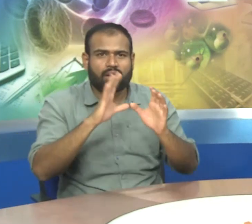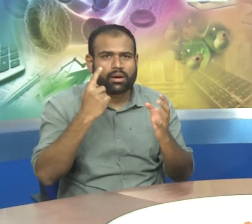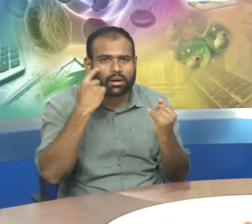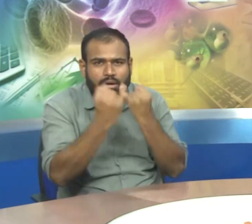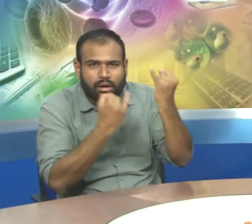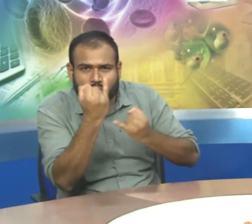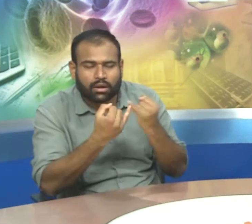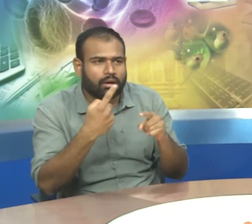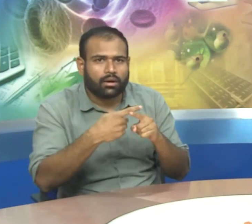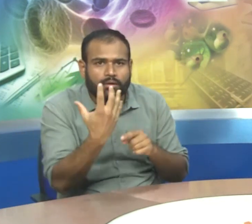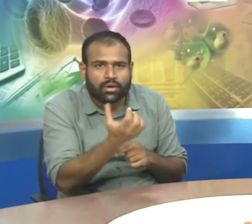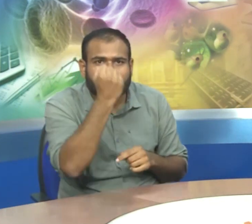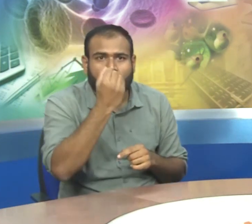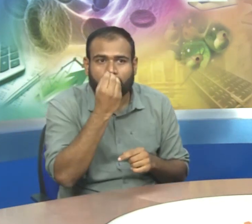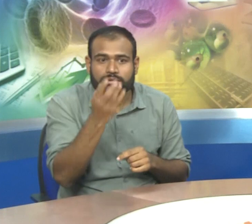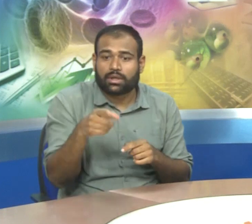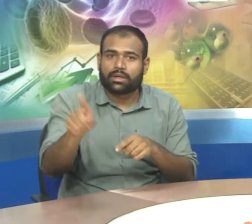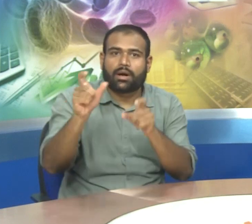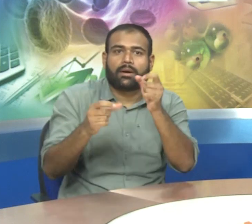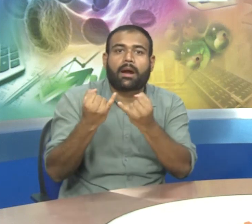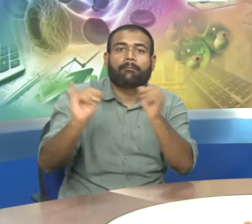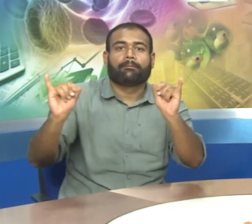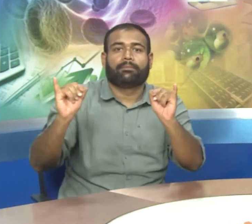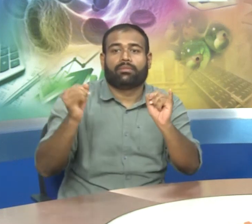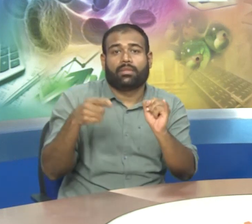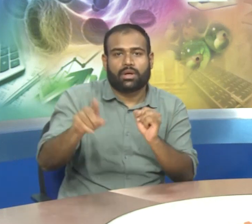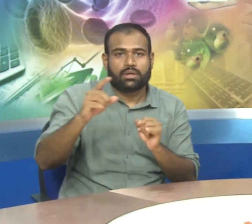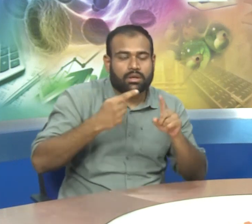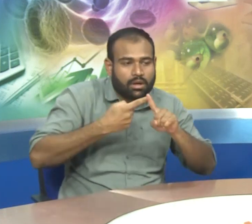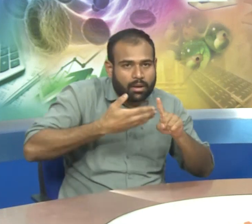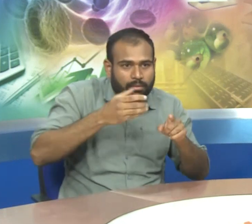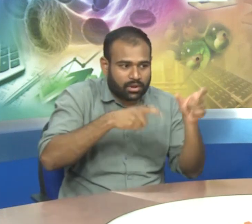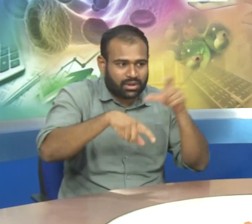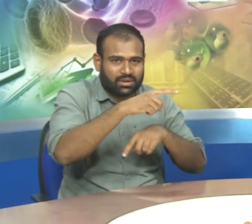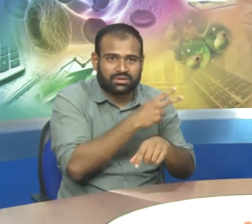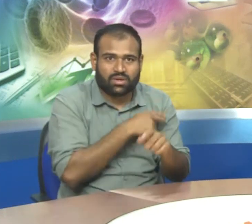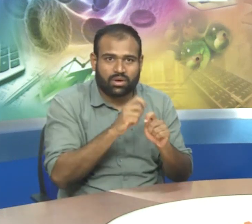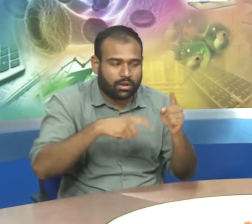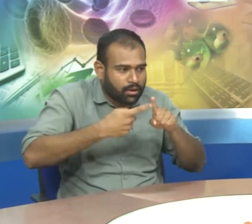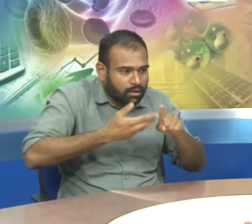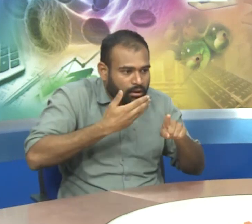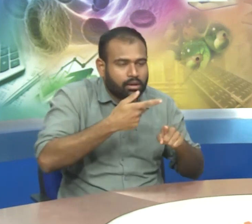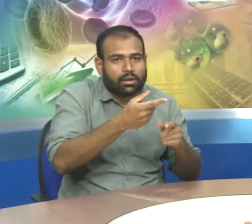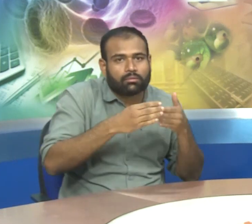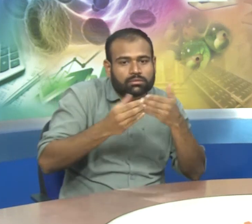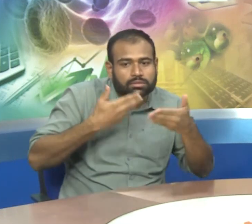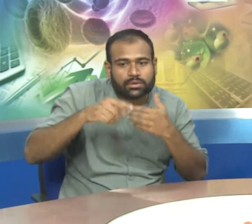by the libraries. These training programs aim to help the user to find and